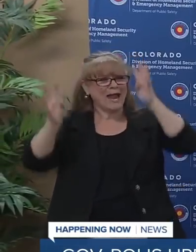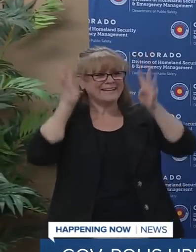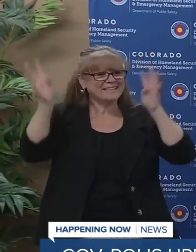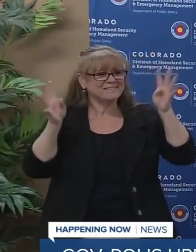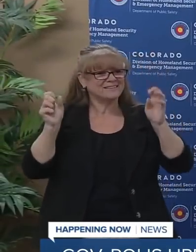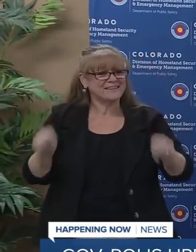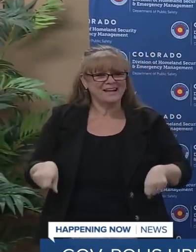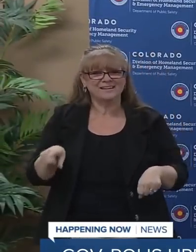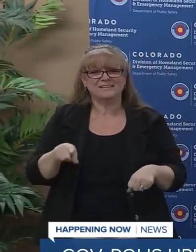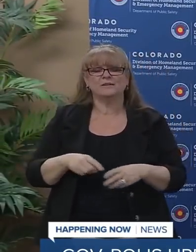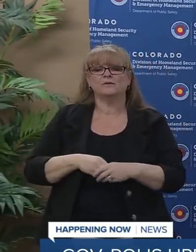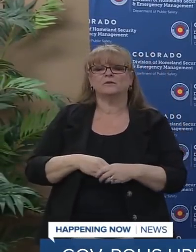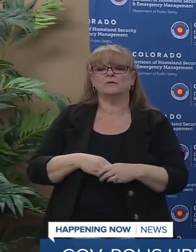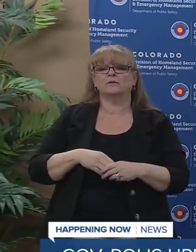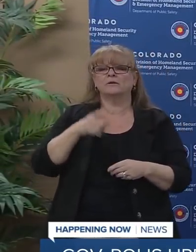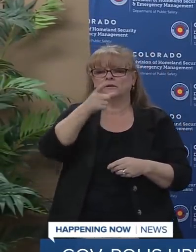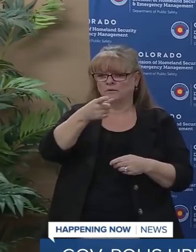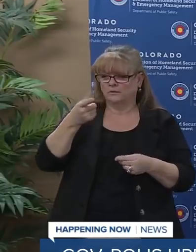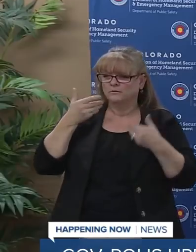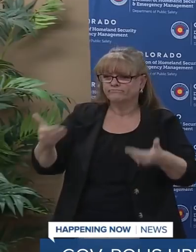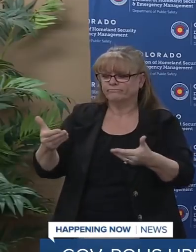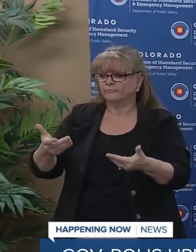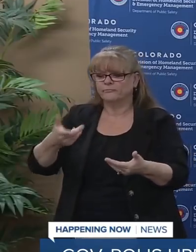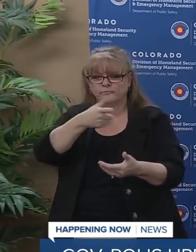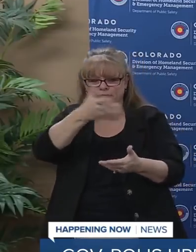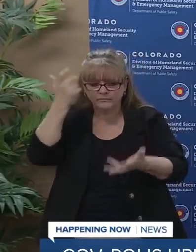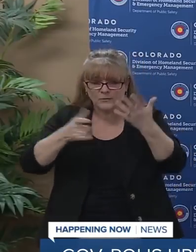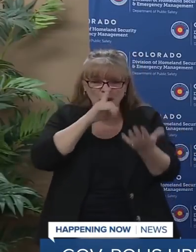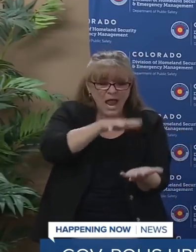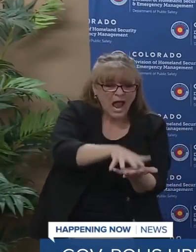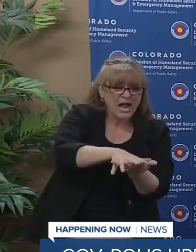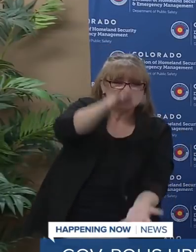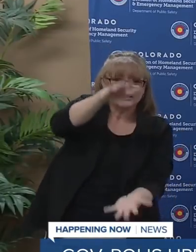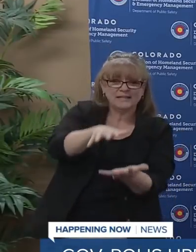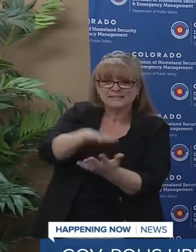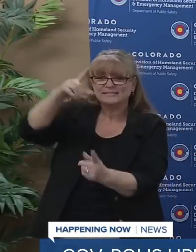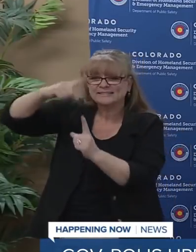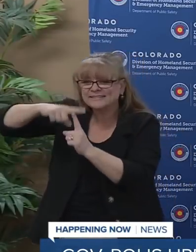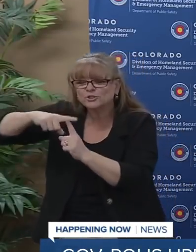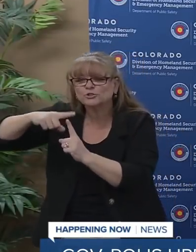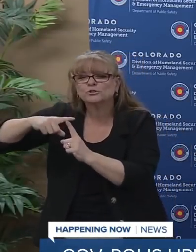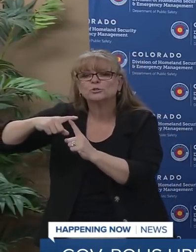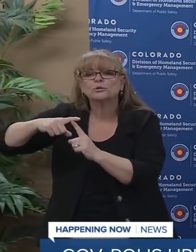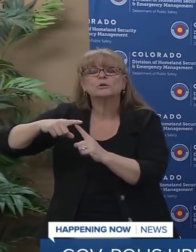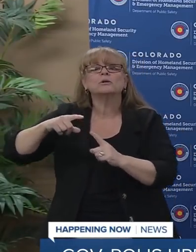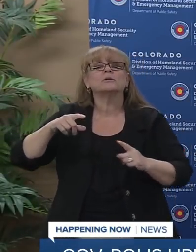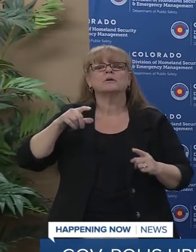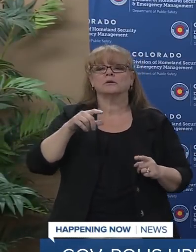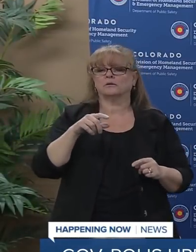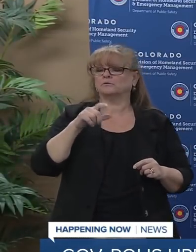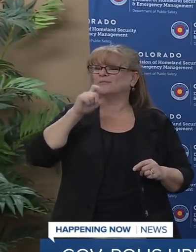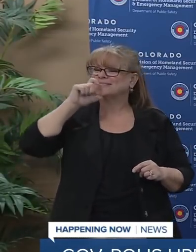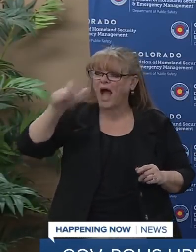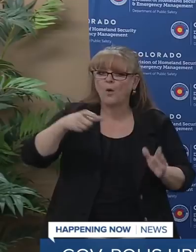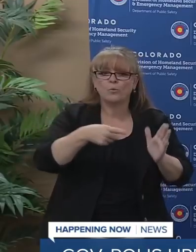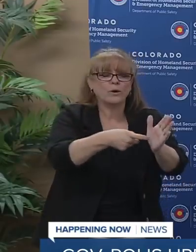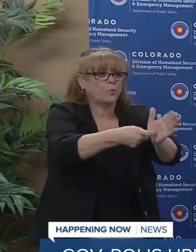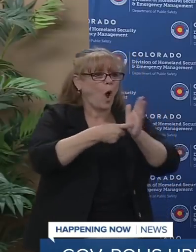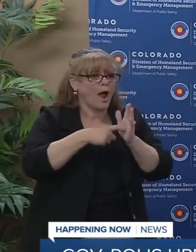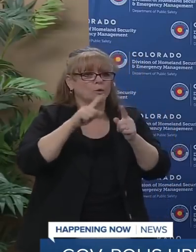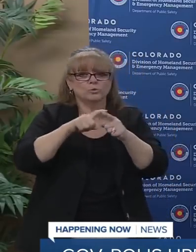the days ahead and showing you what me and our kids are able to put together. You don't even have to have a sewing machine. It can simply be